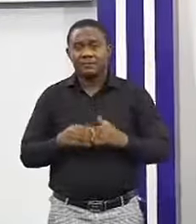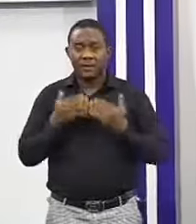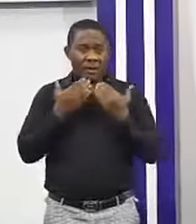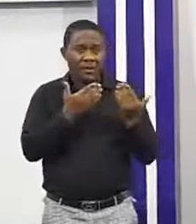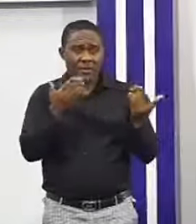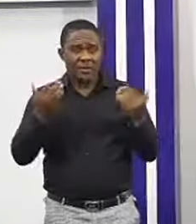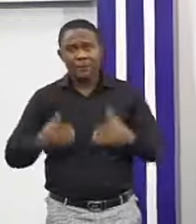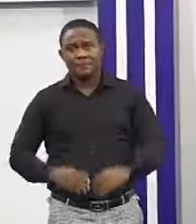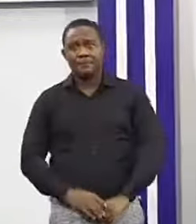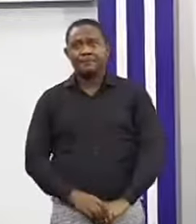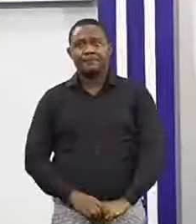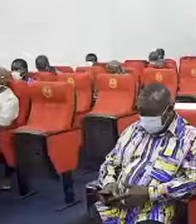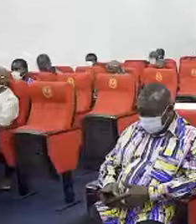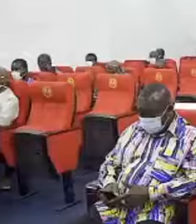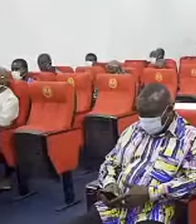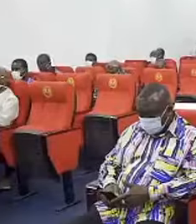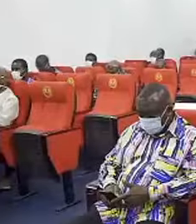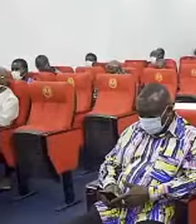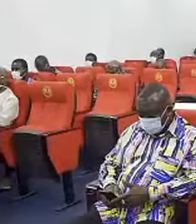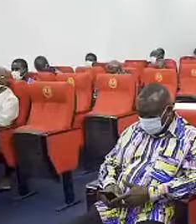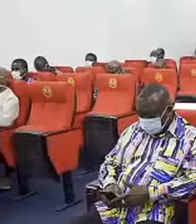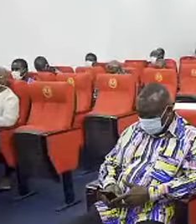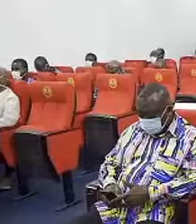you very much.